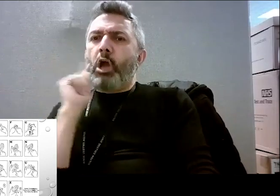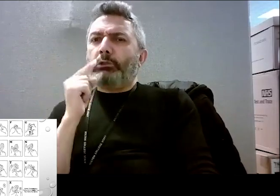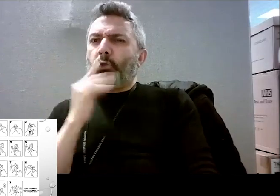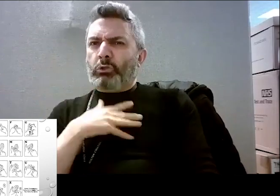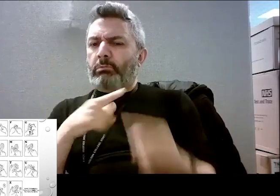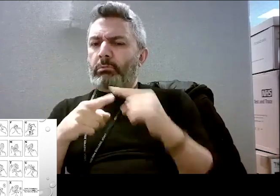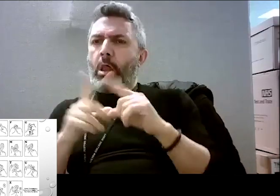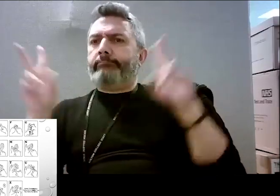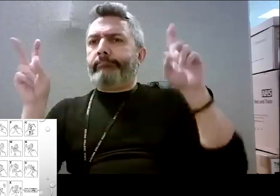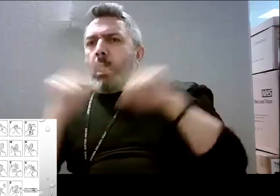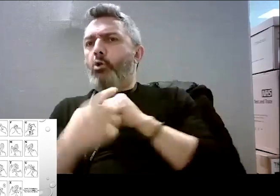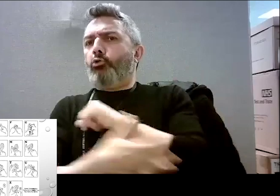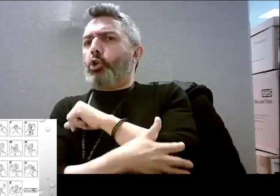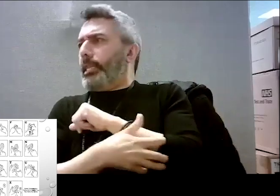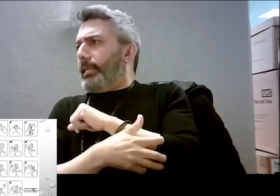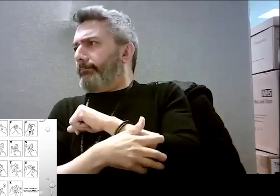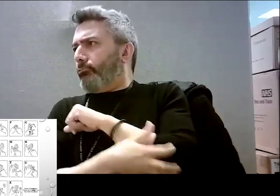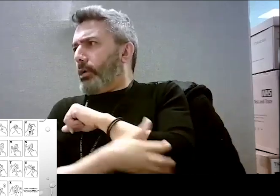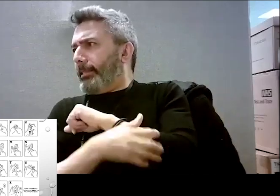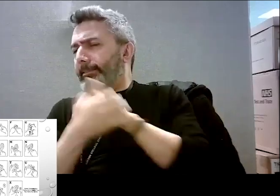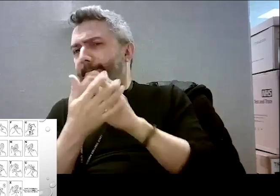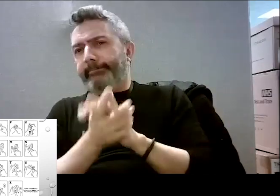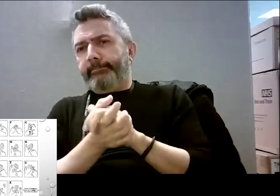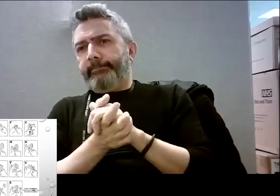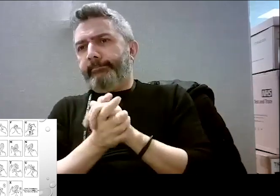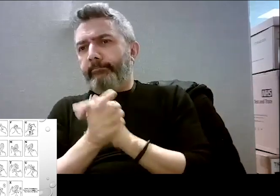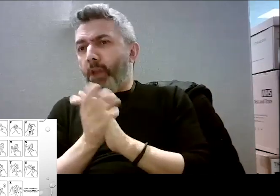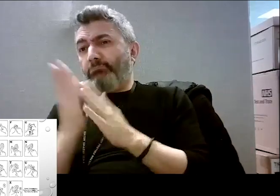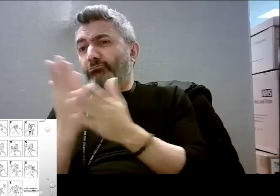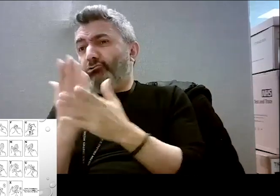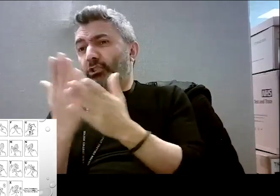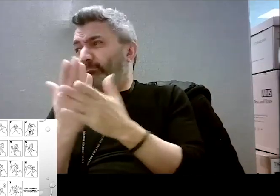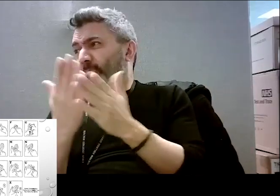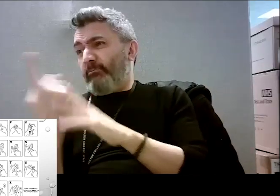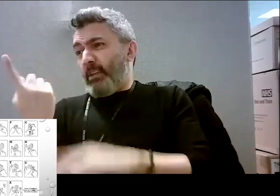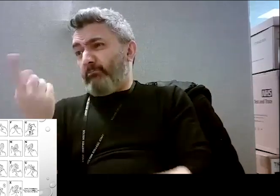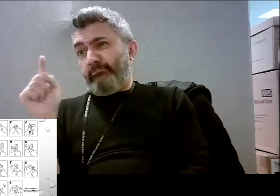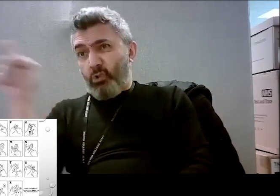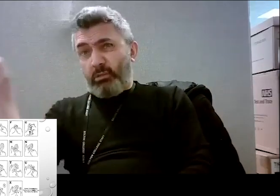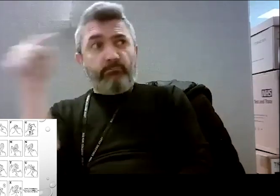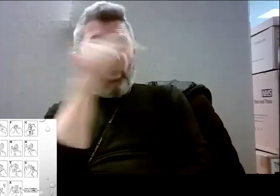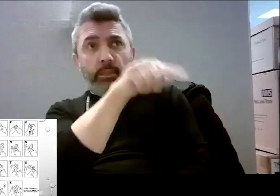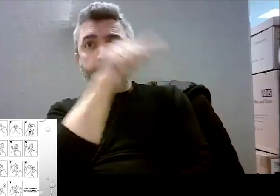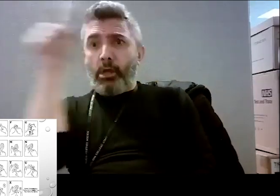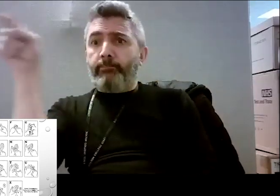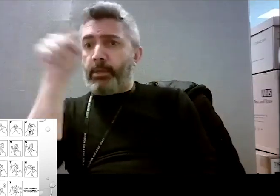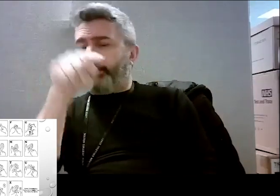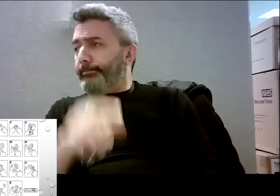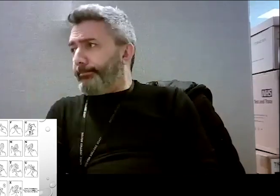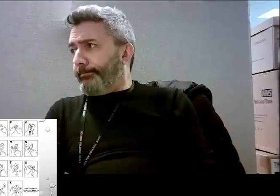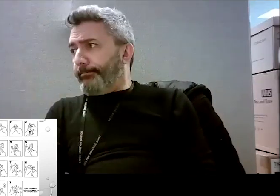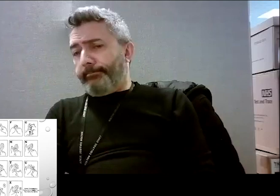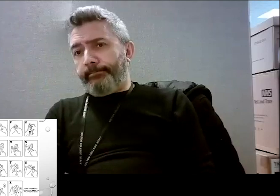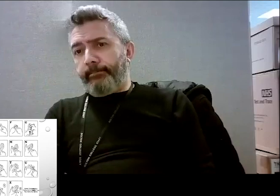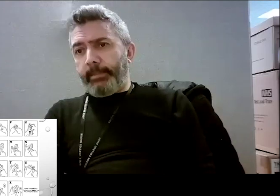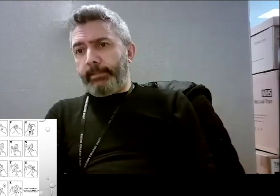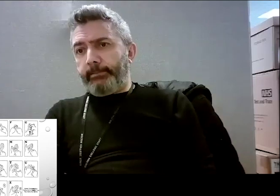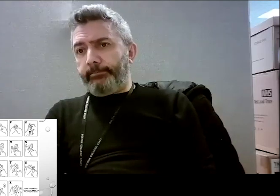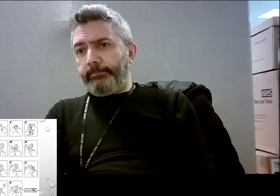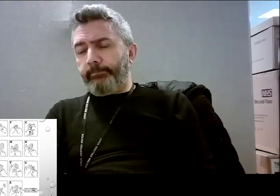And I know in hearing culture that's considered a little bit rude if you point, but deaf people point all the time for lots of